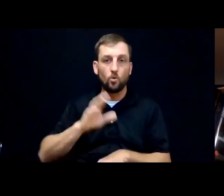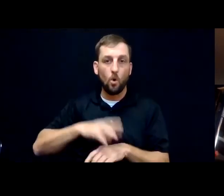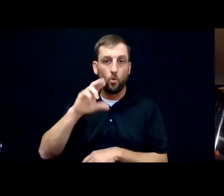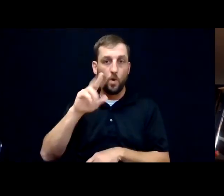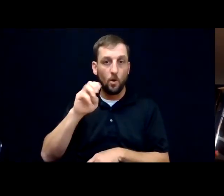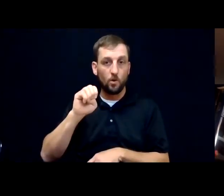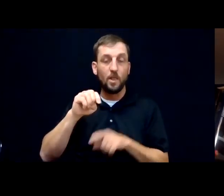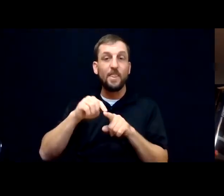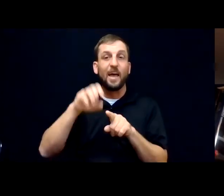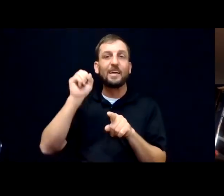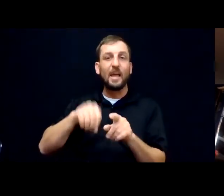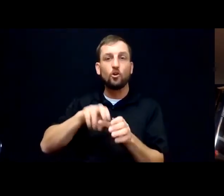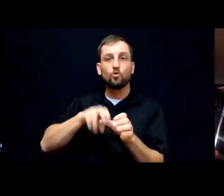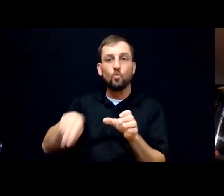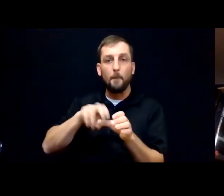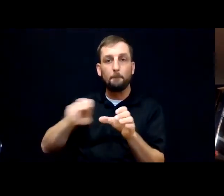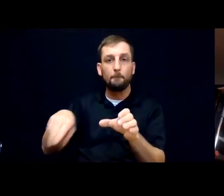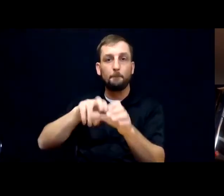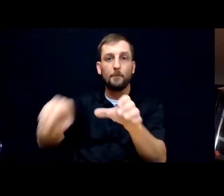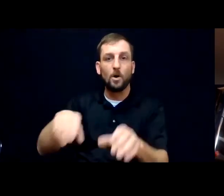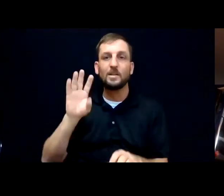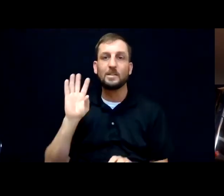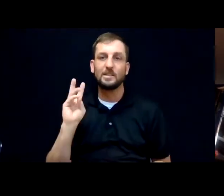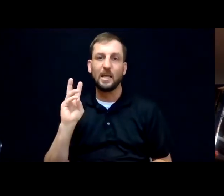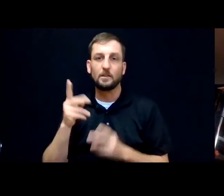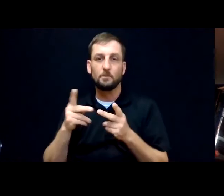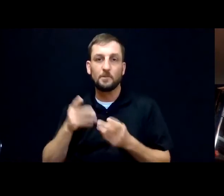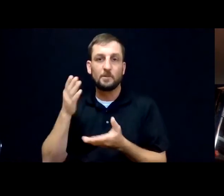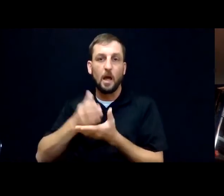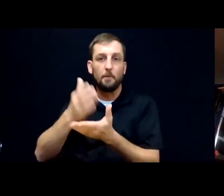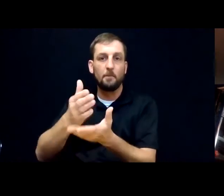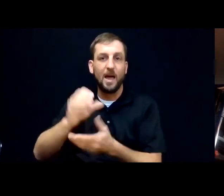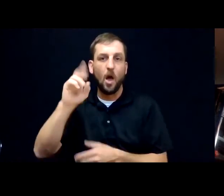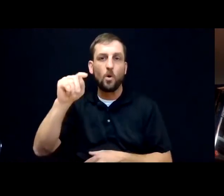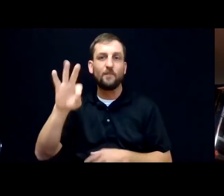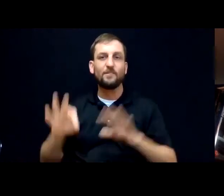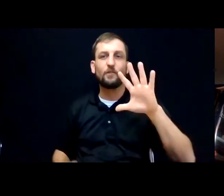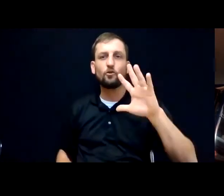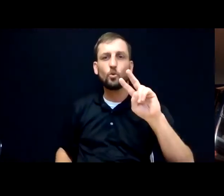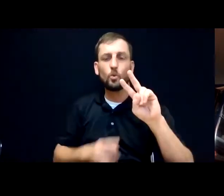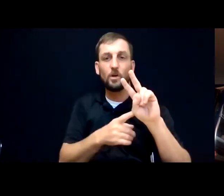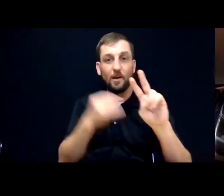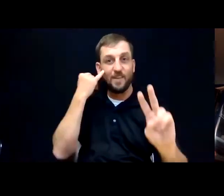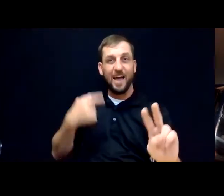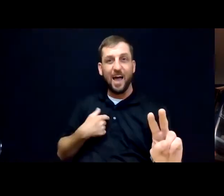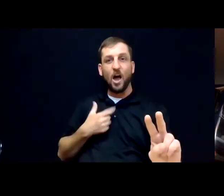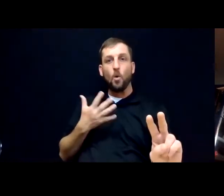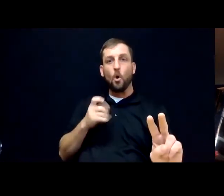stops out of the 52 stops. So if I wanted to use the St. Charles streetcar to go to a